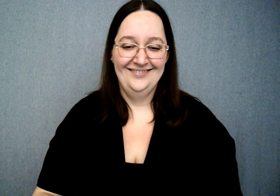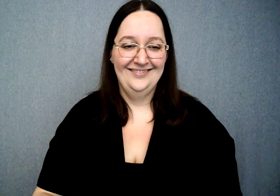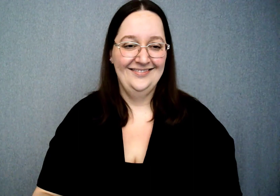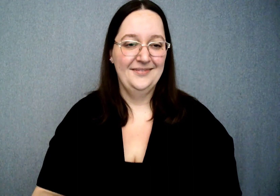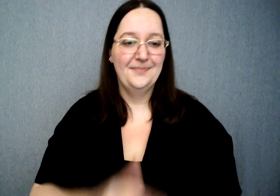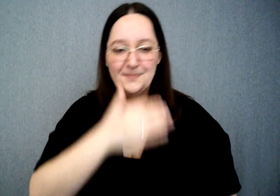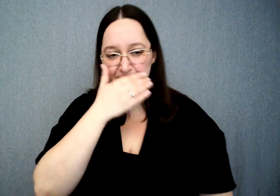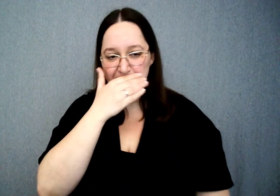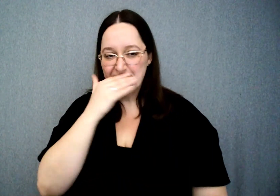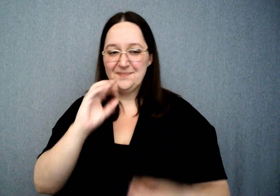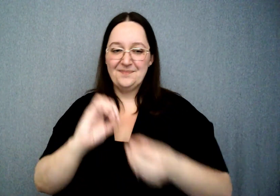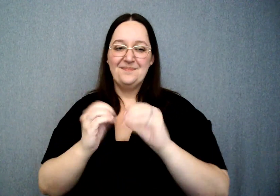me.